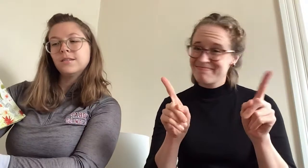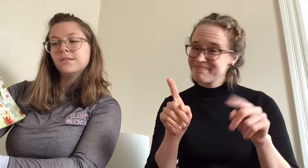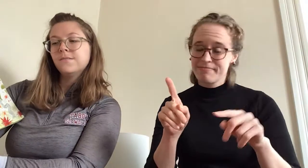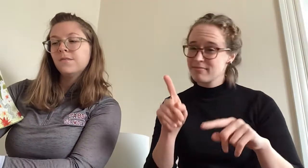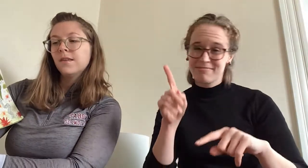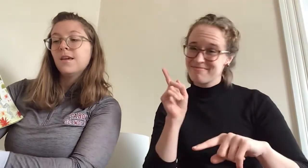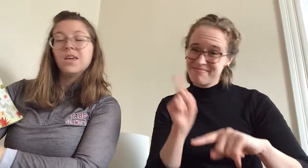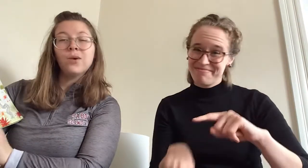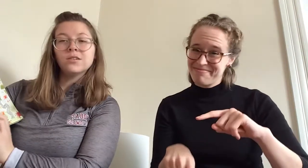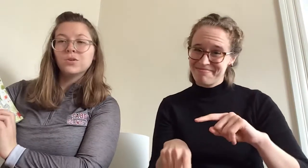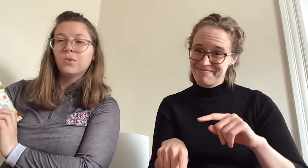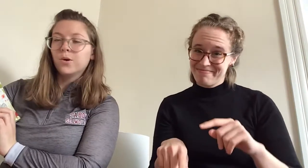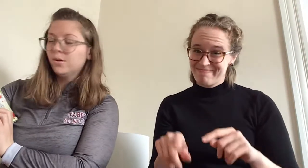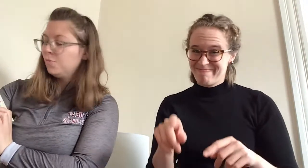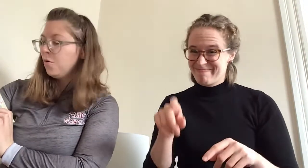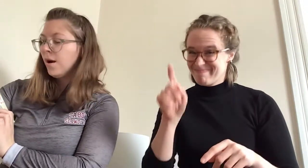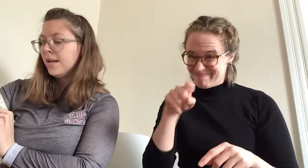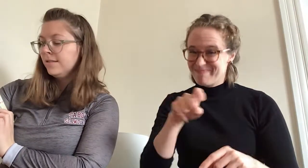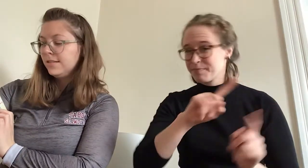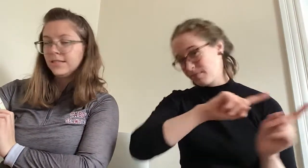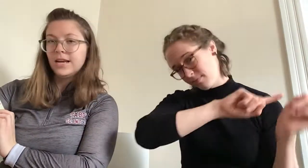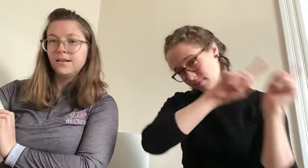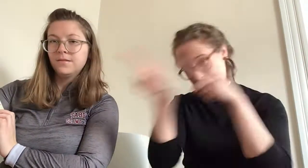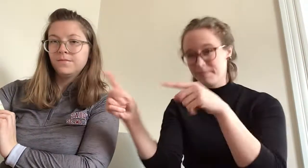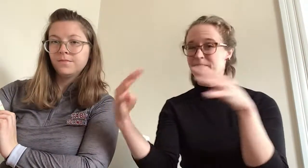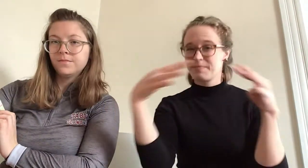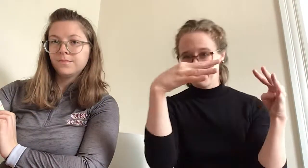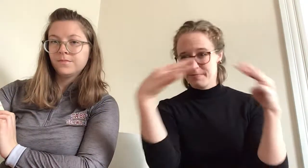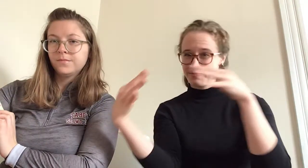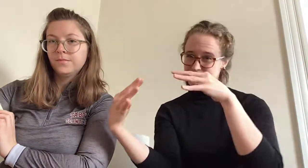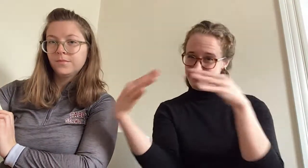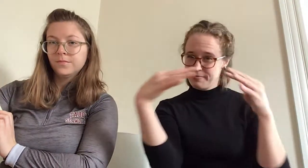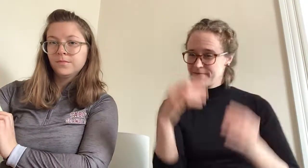But he went to a world war instead.